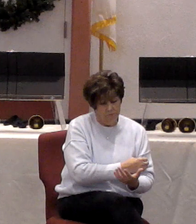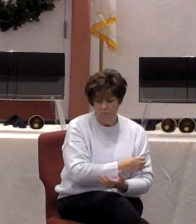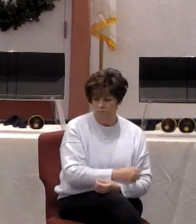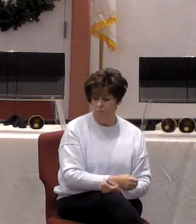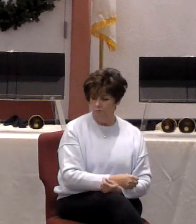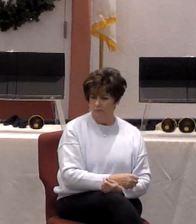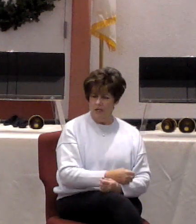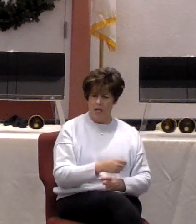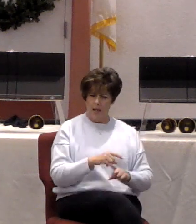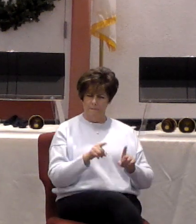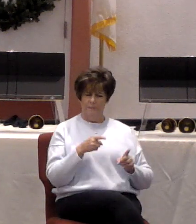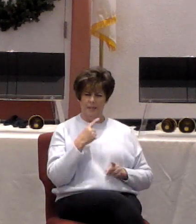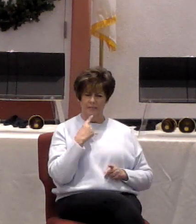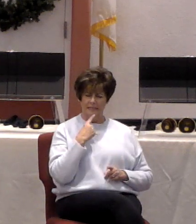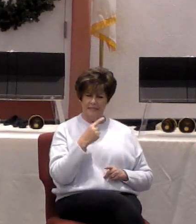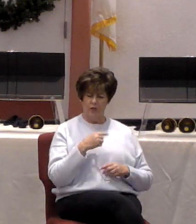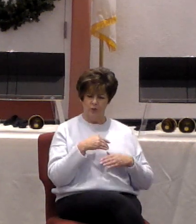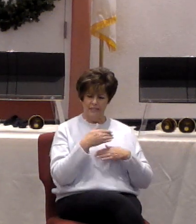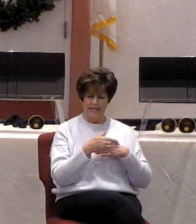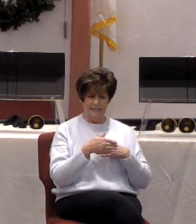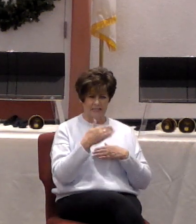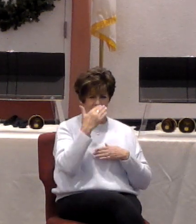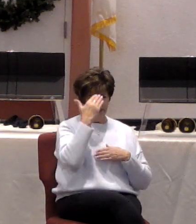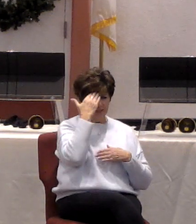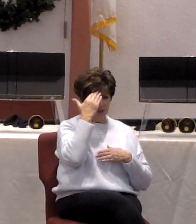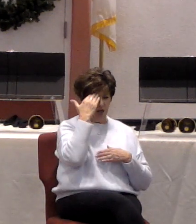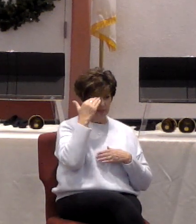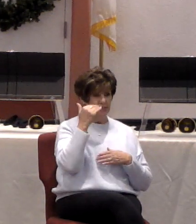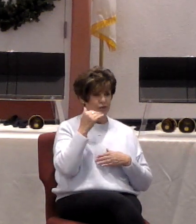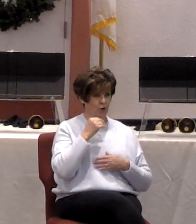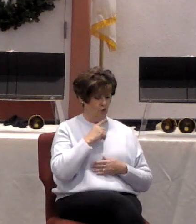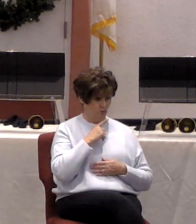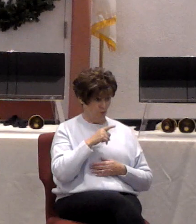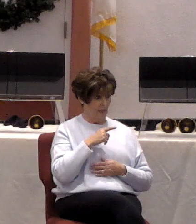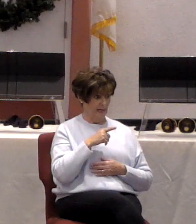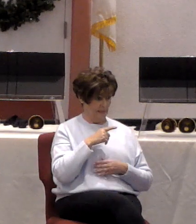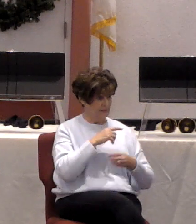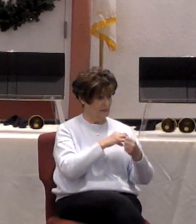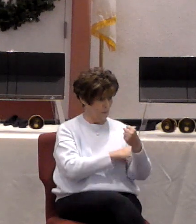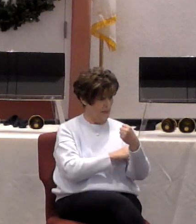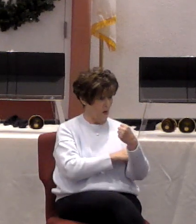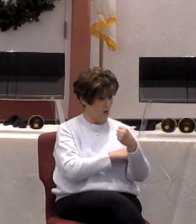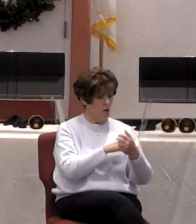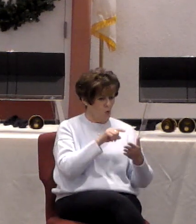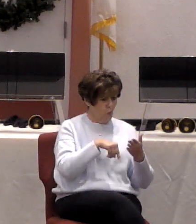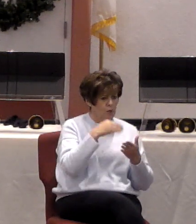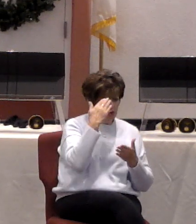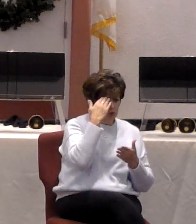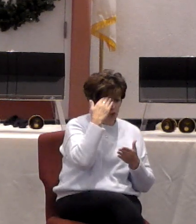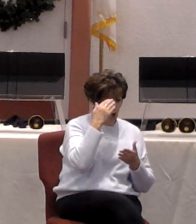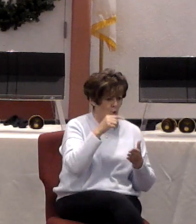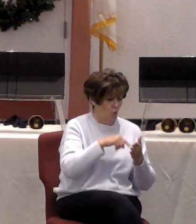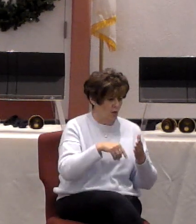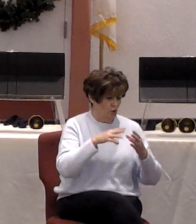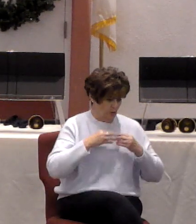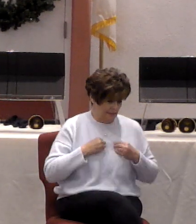What I'm going to tell you next is that knowledge really is power. What you know and what you really accept and what you